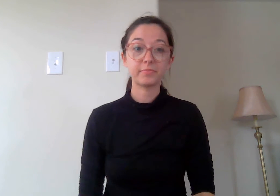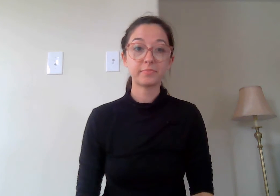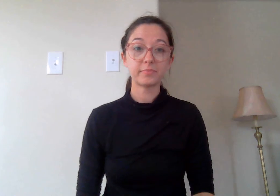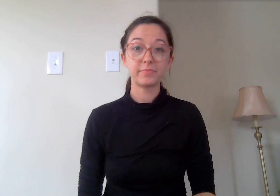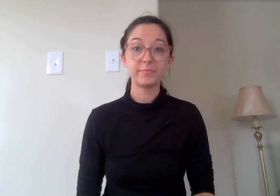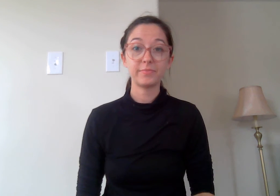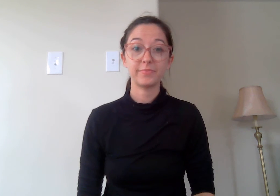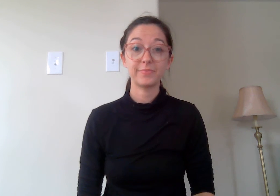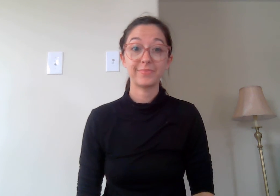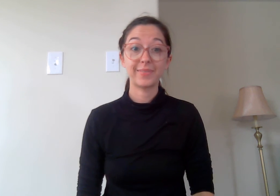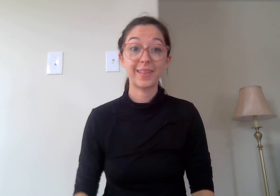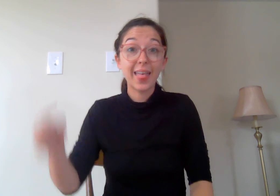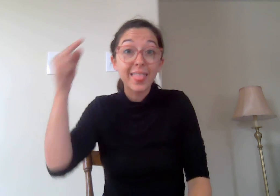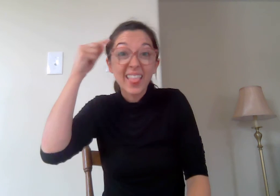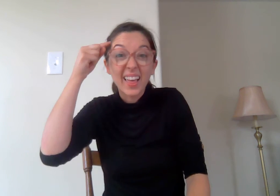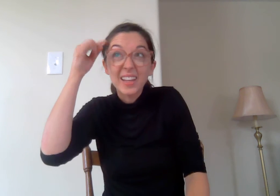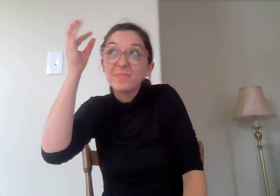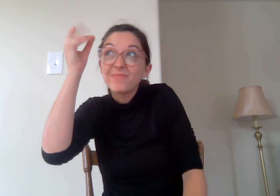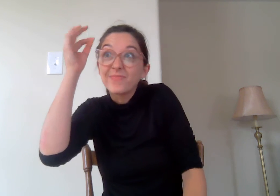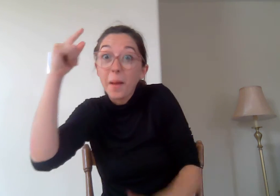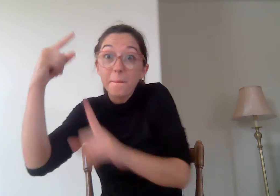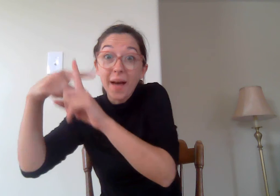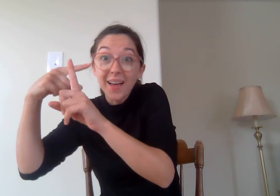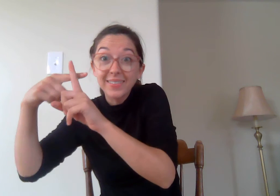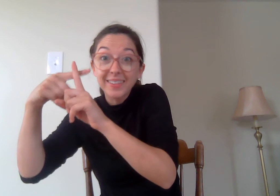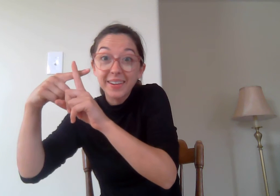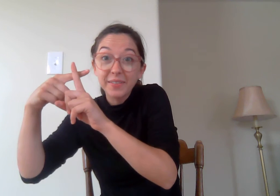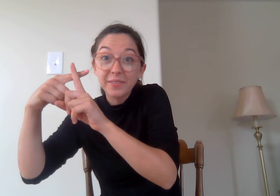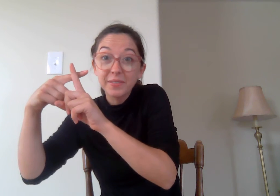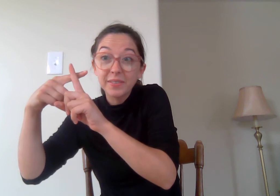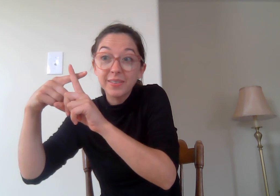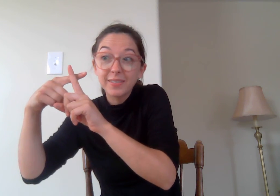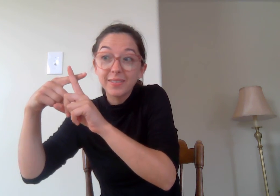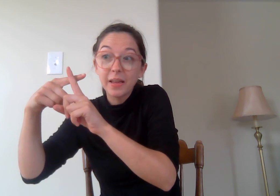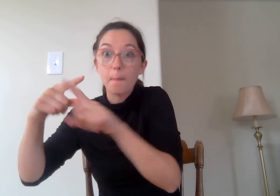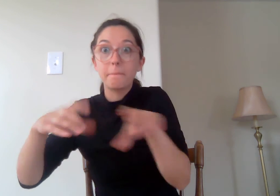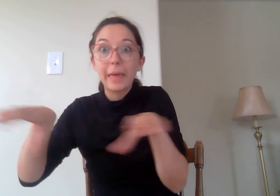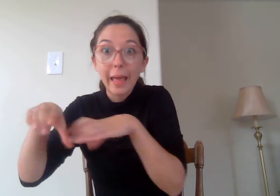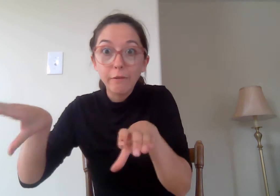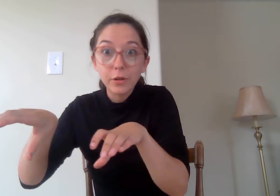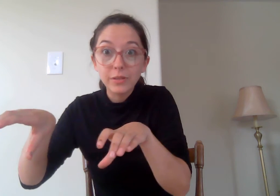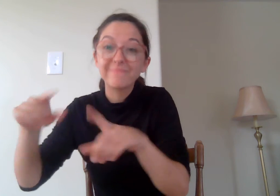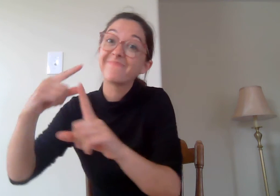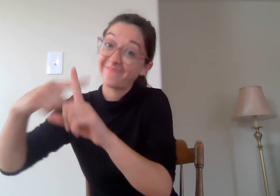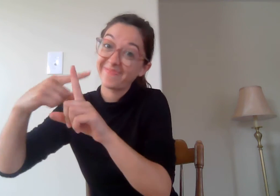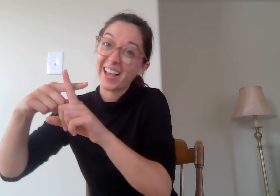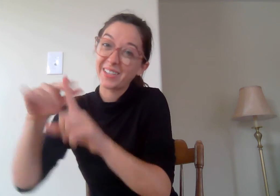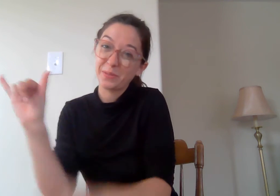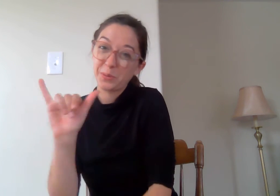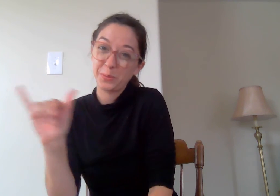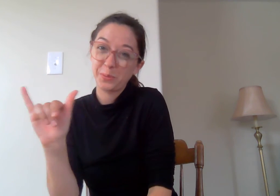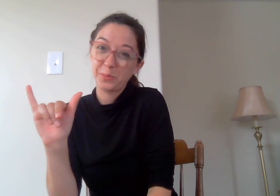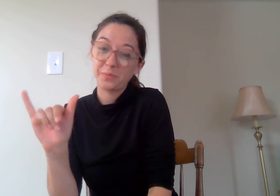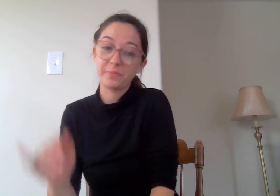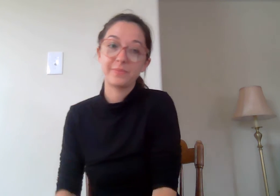If you think positively, you're probably going to choose more positive behaviors and have more positive feelings. If you're thinking negatively,